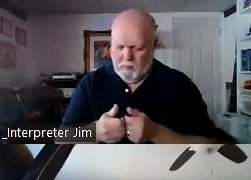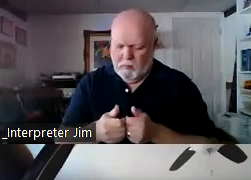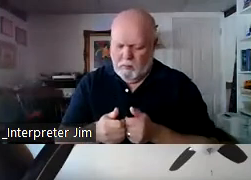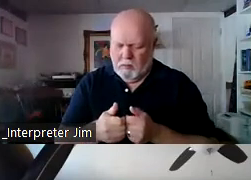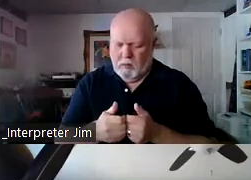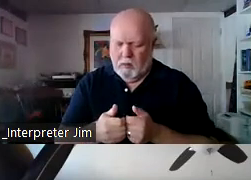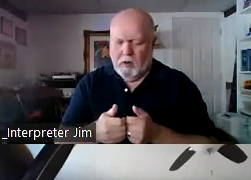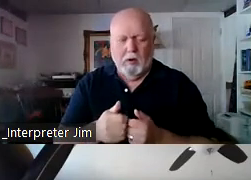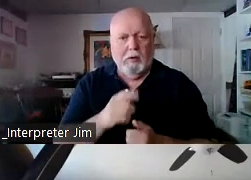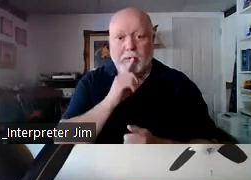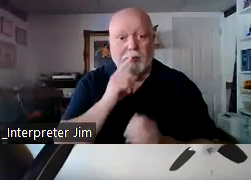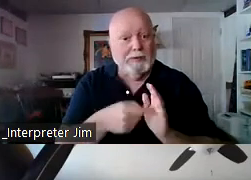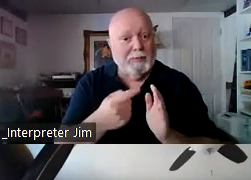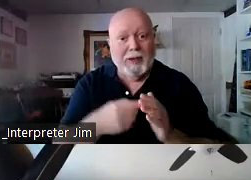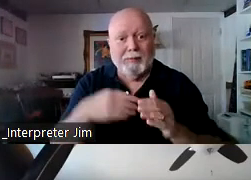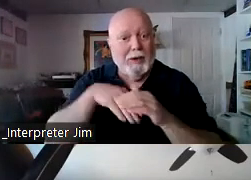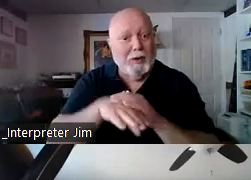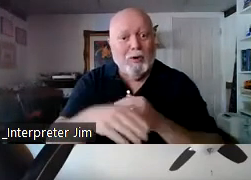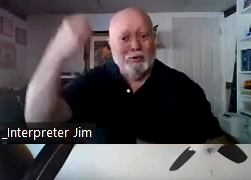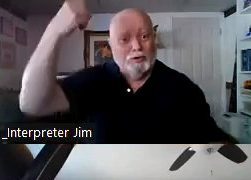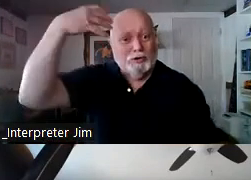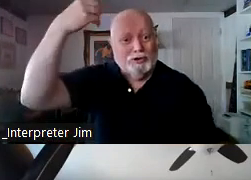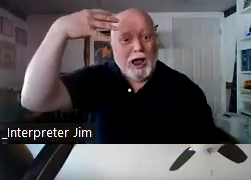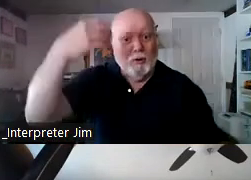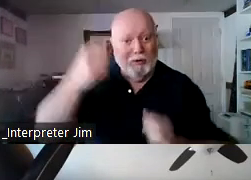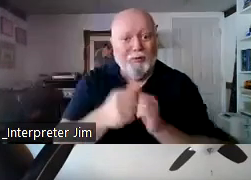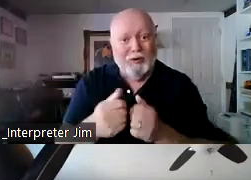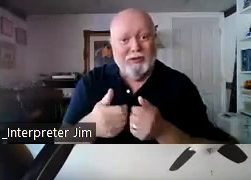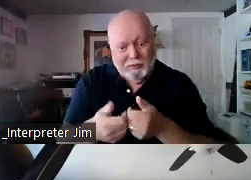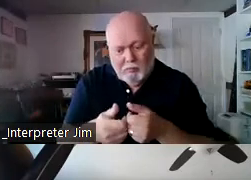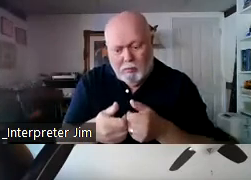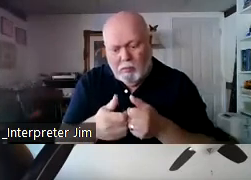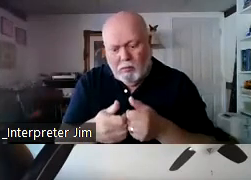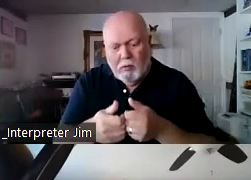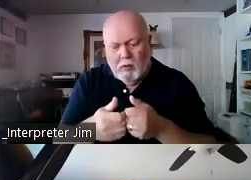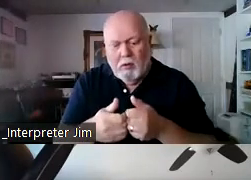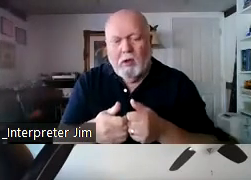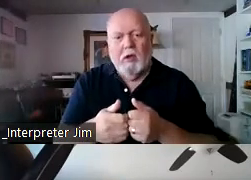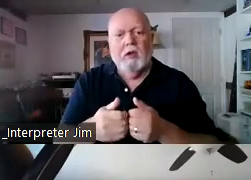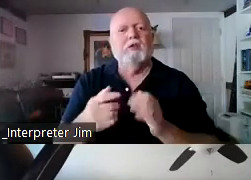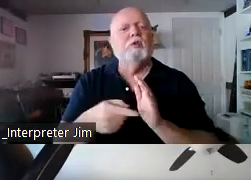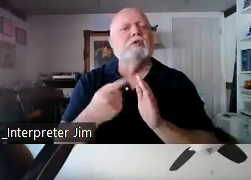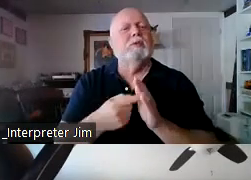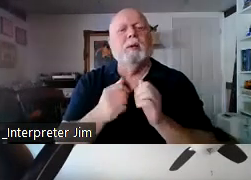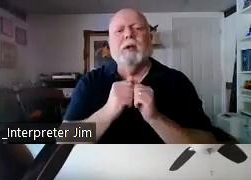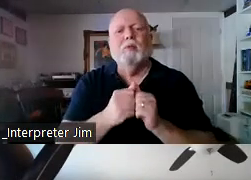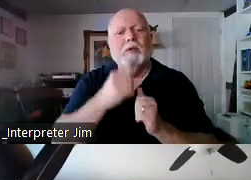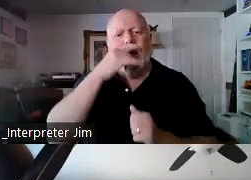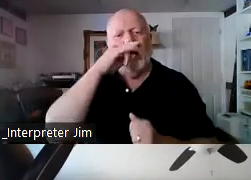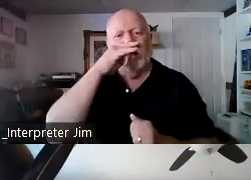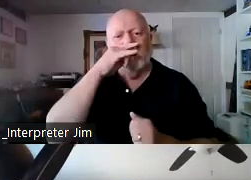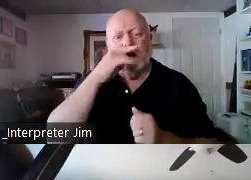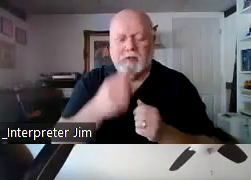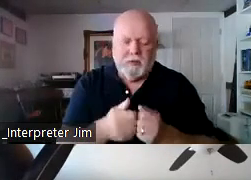the shower with me sometimes. And there would be times I'd be with my kids and I can remember